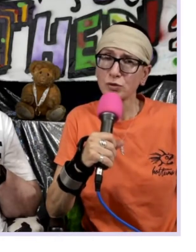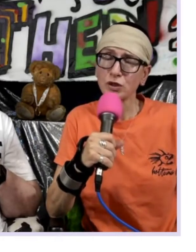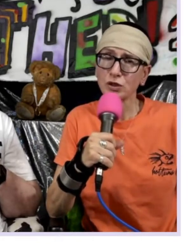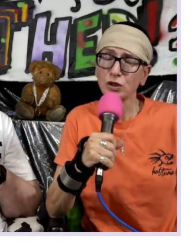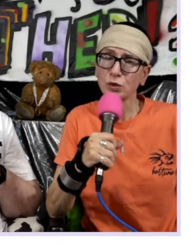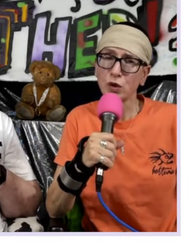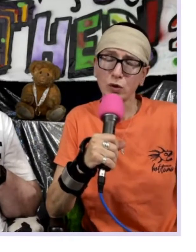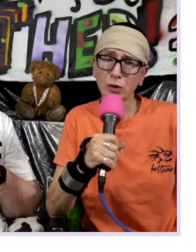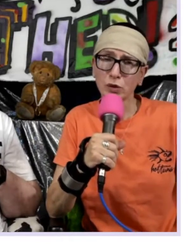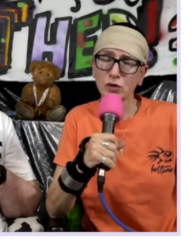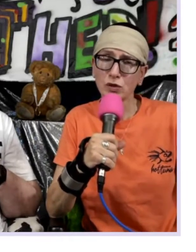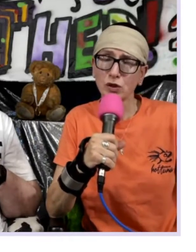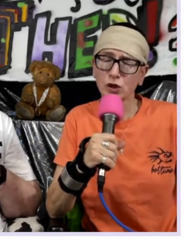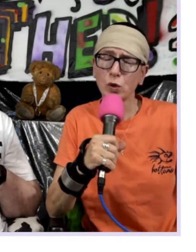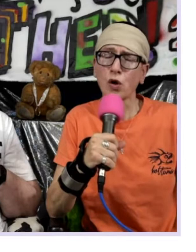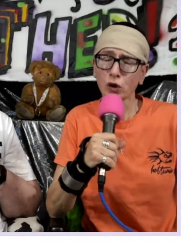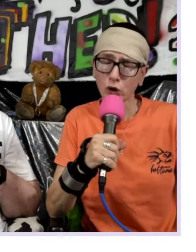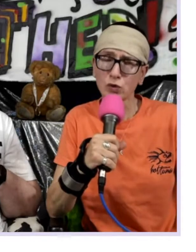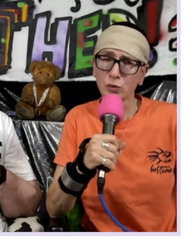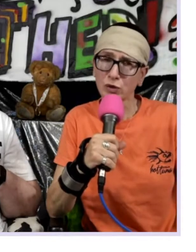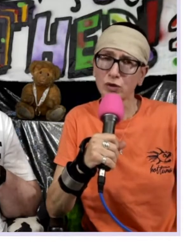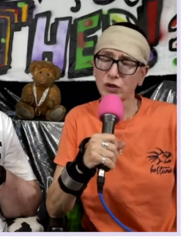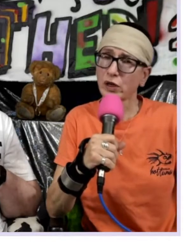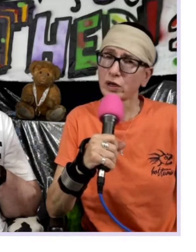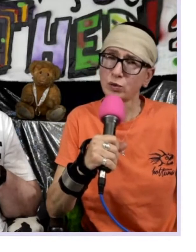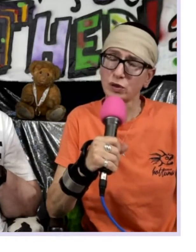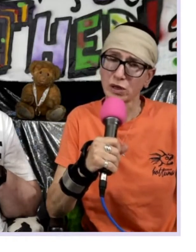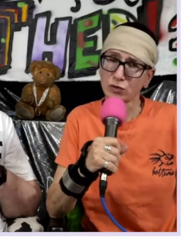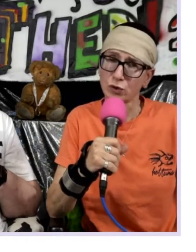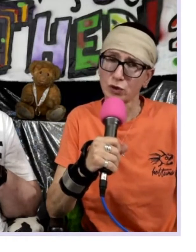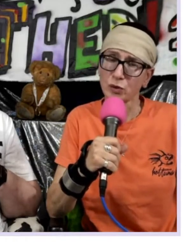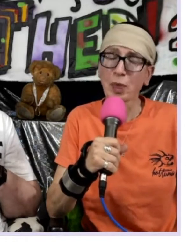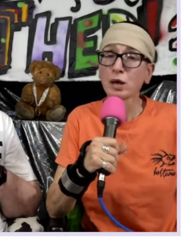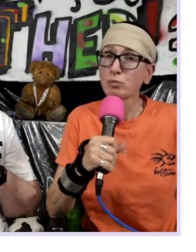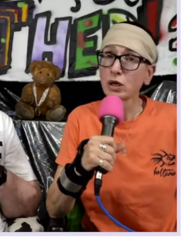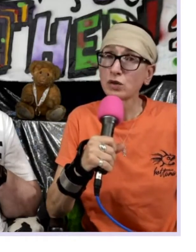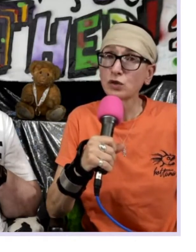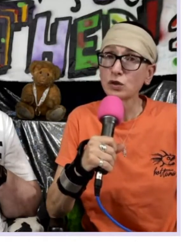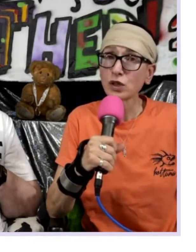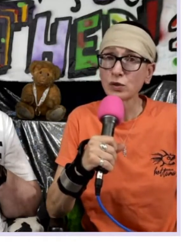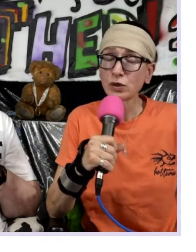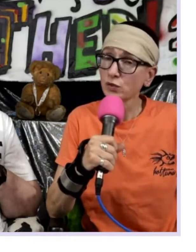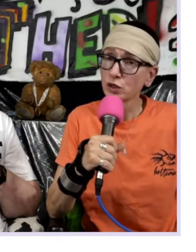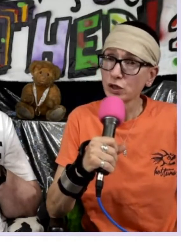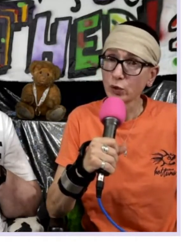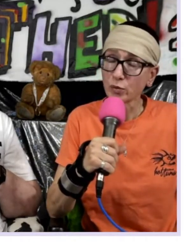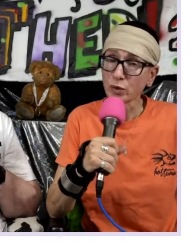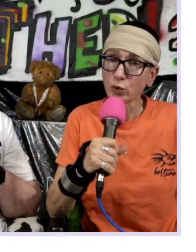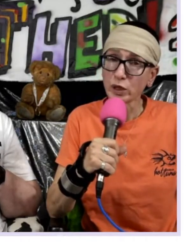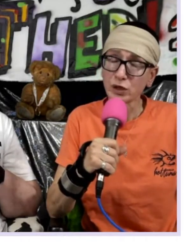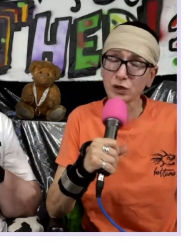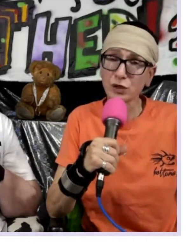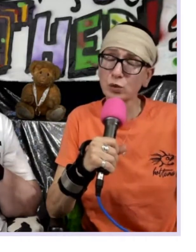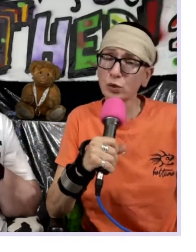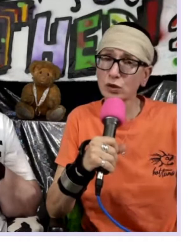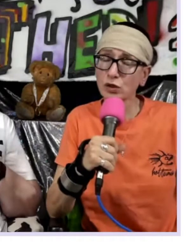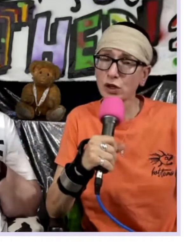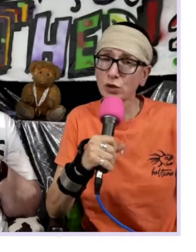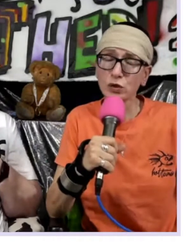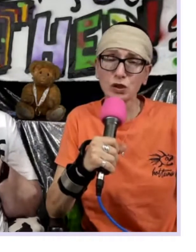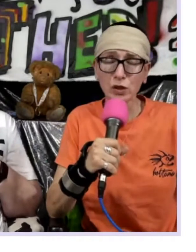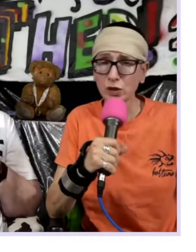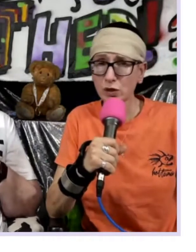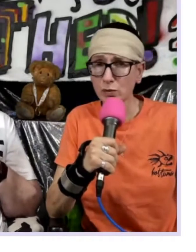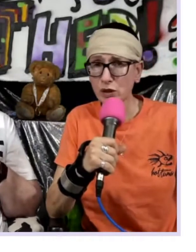to print a QR code poster, how was that for you? But if you don't live in Newham, we still want to